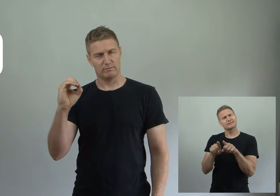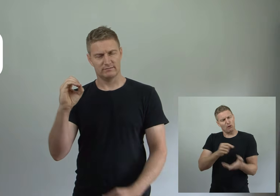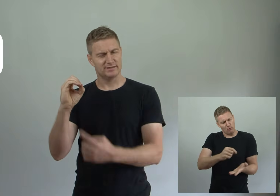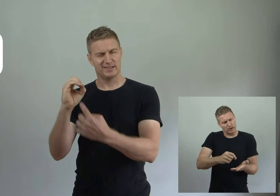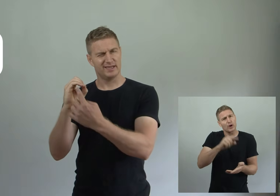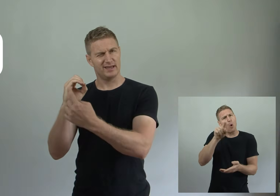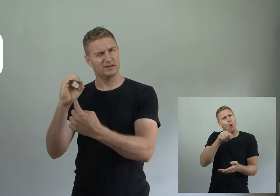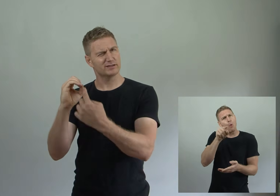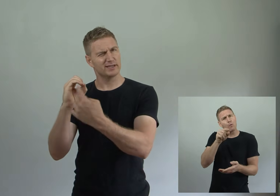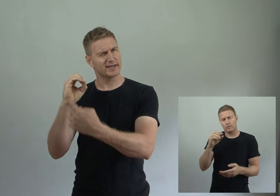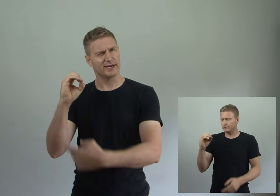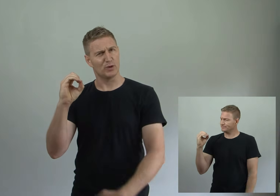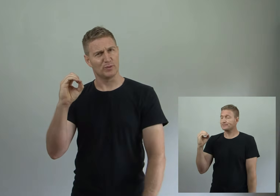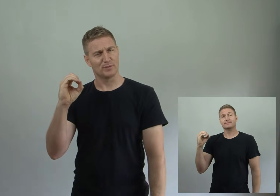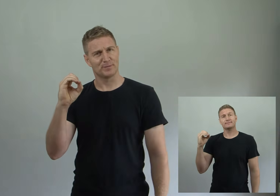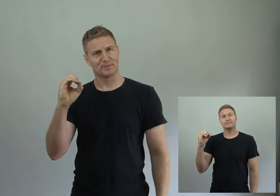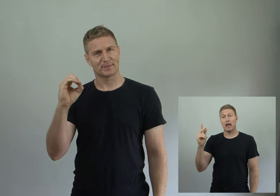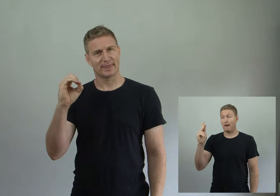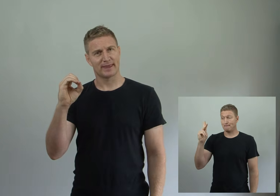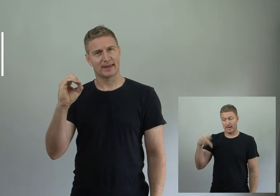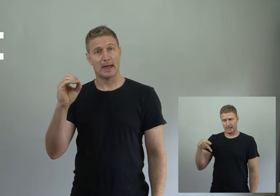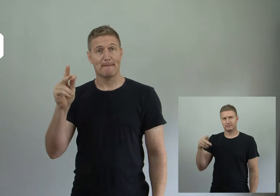O, see, that looks like an O.